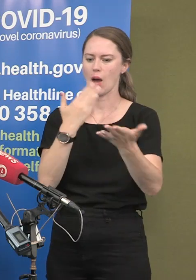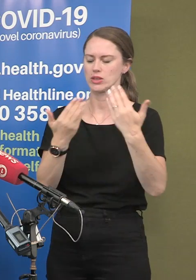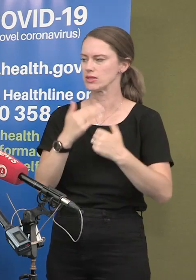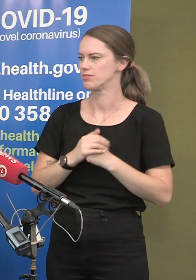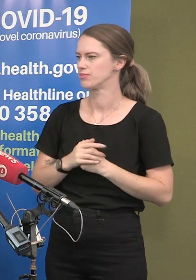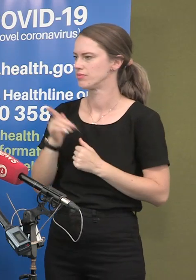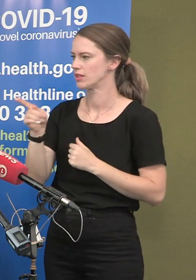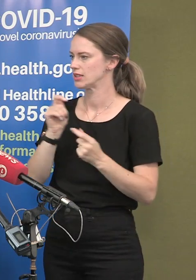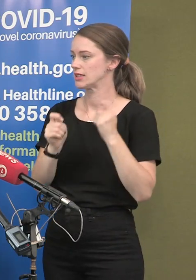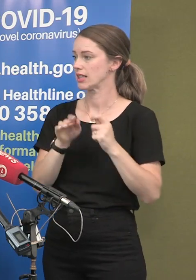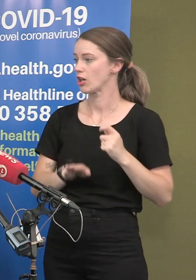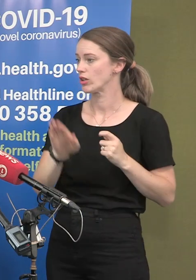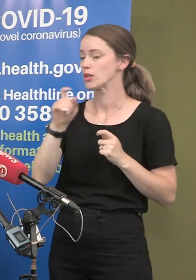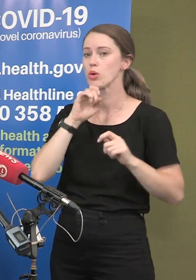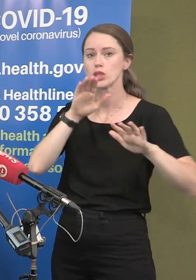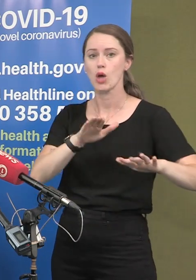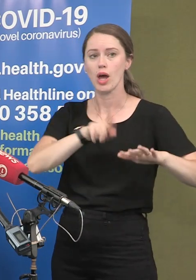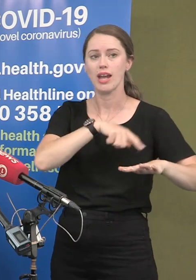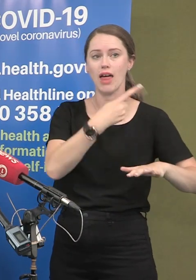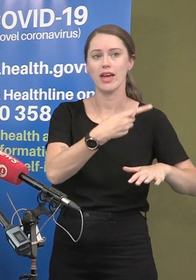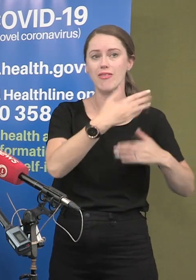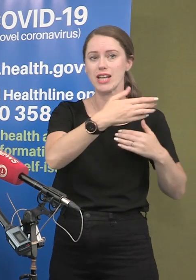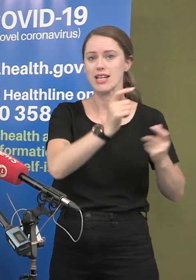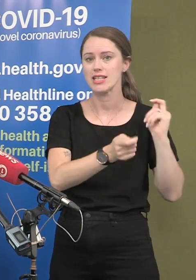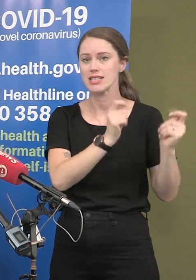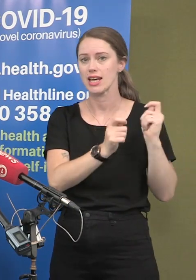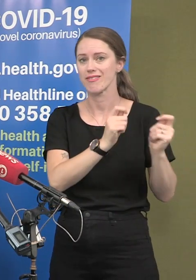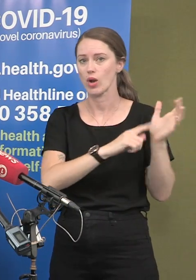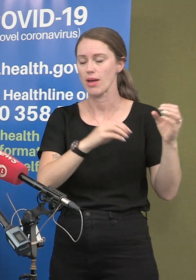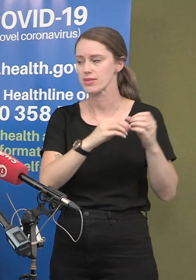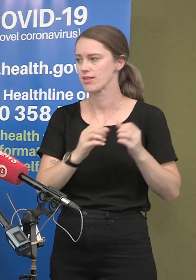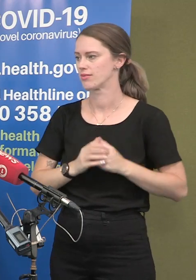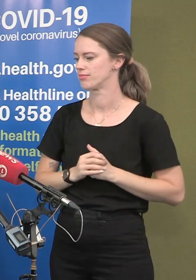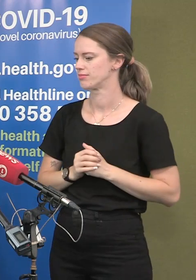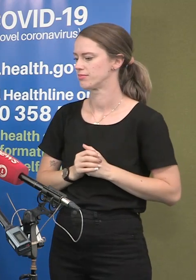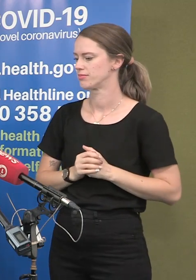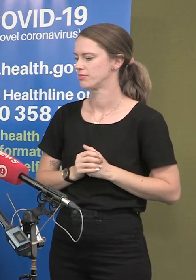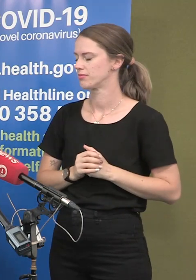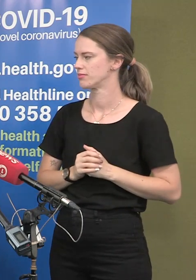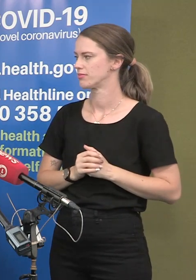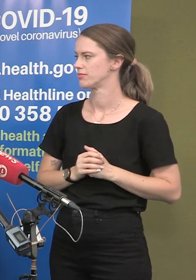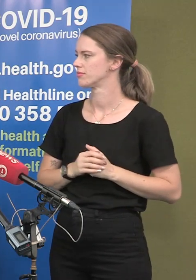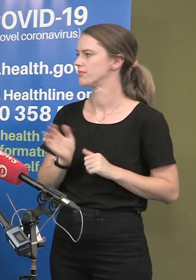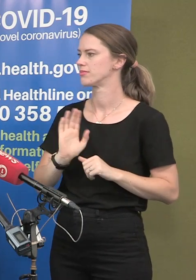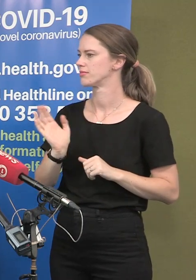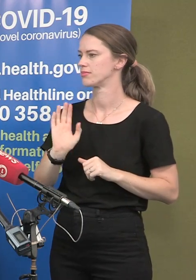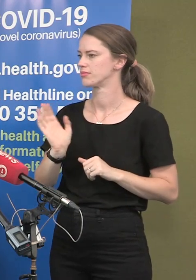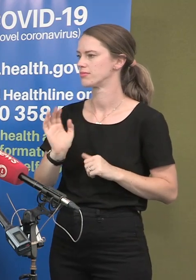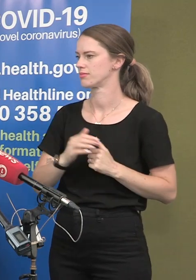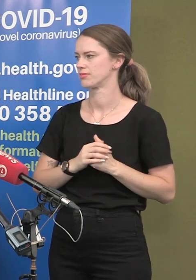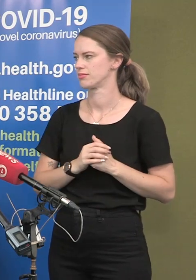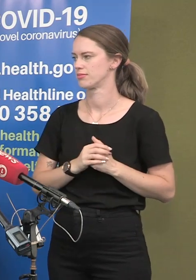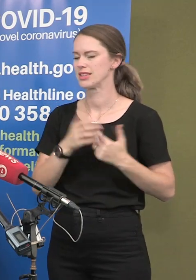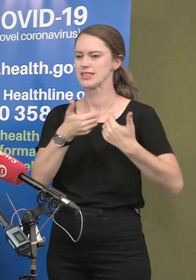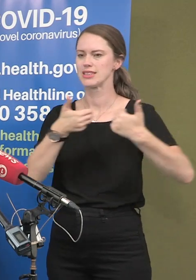the testing increases, is that going to slow down some of the other day-to-day testing that's done in labs? No, it wouldn't, no, because